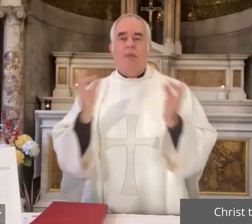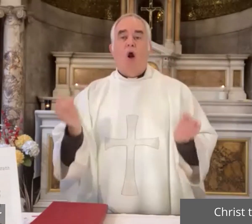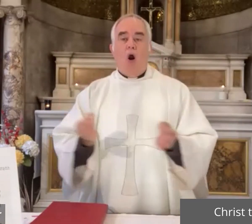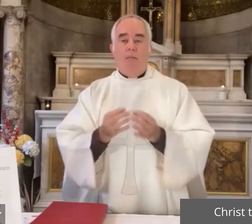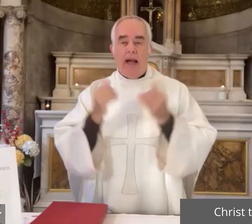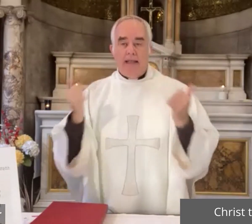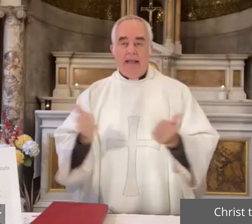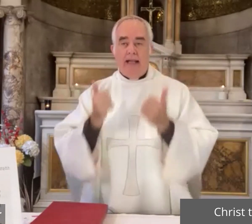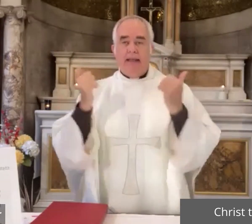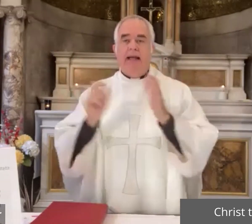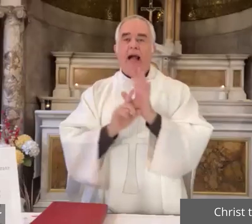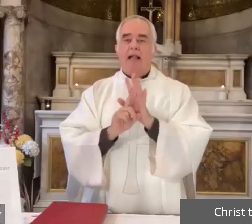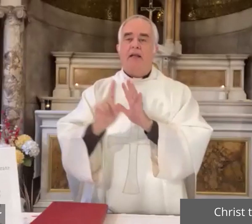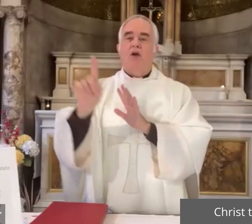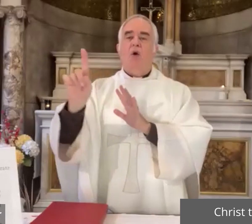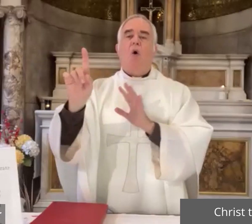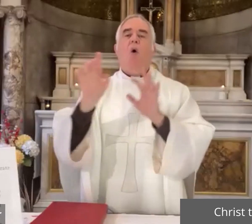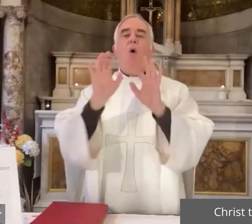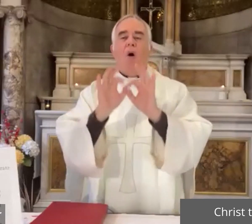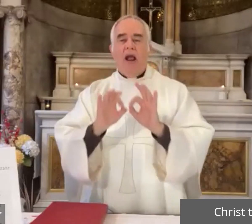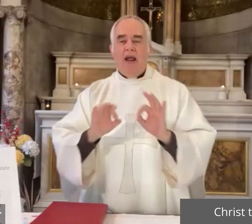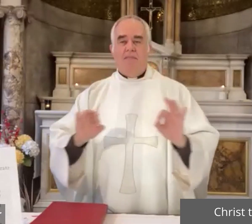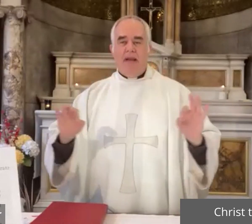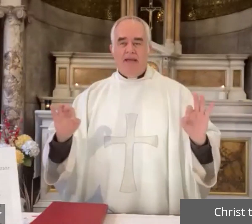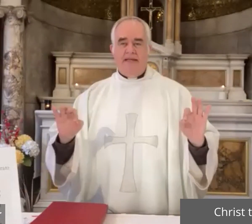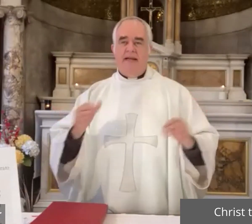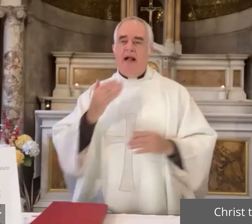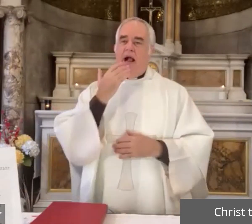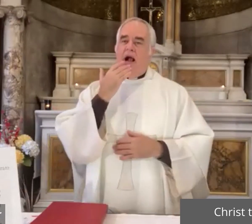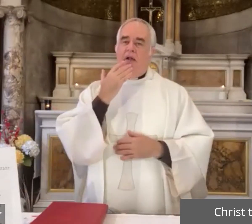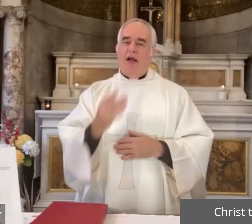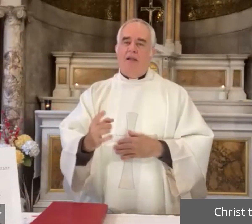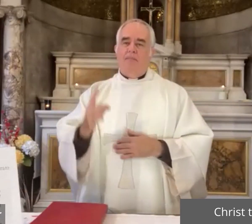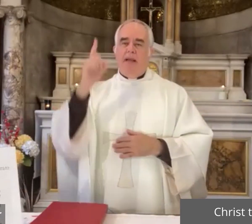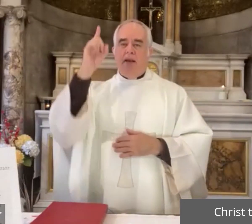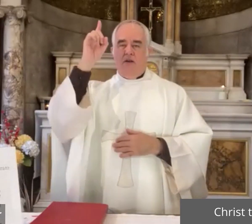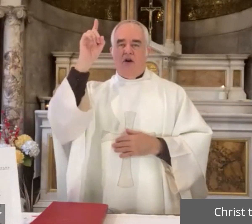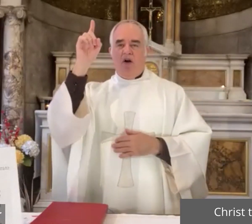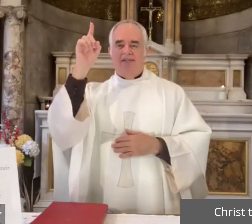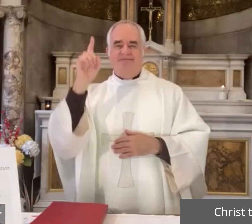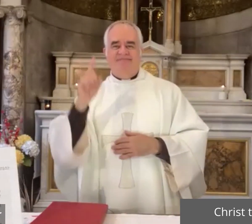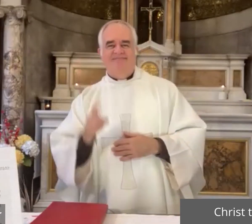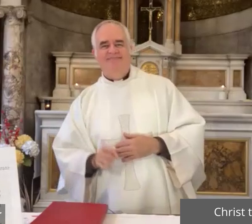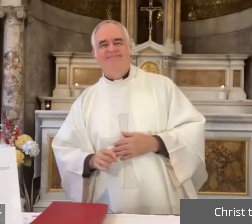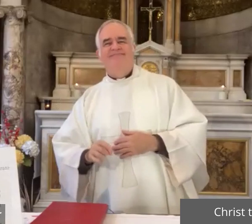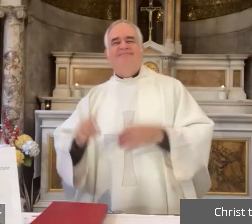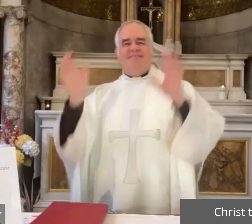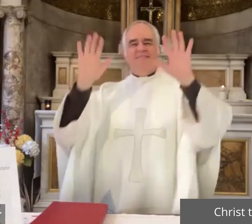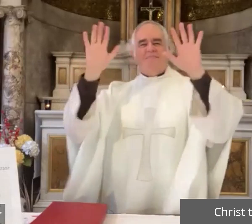Amen. Amen. Presenting, let us go in peace. Thanks be to God.